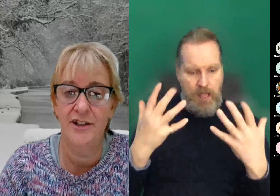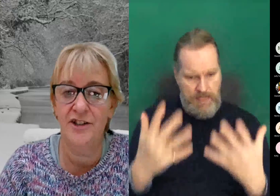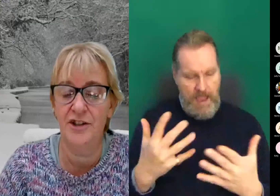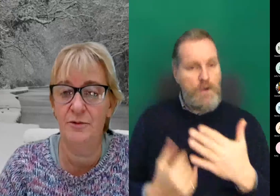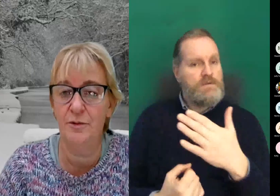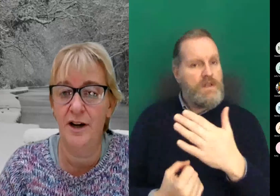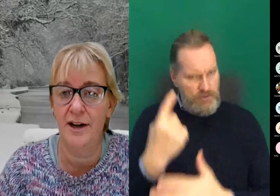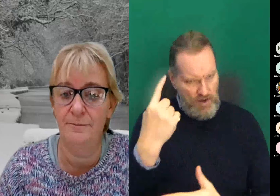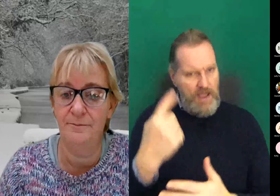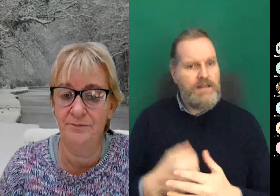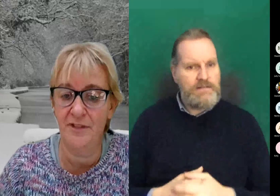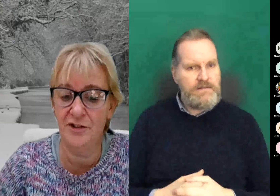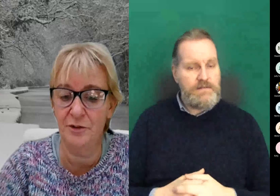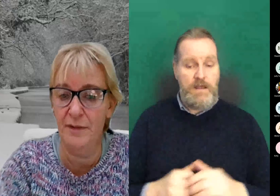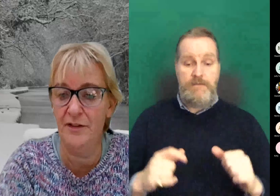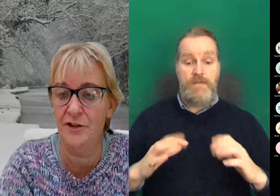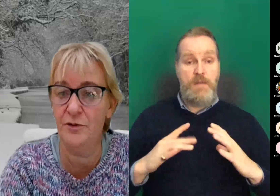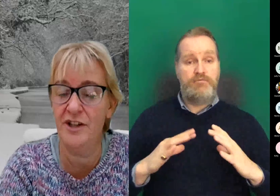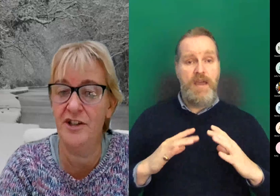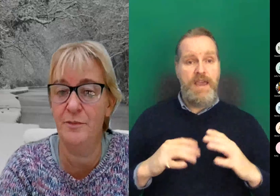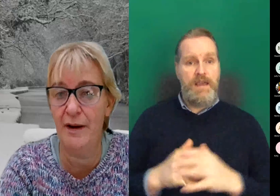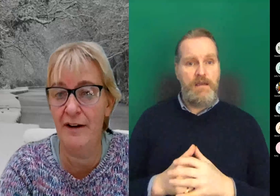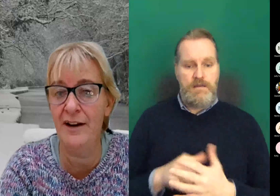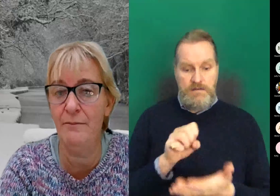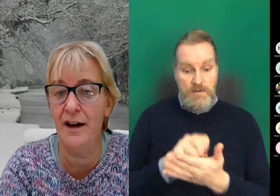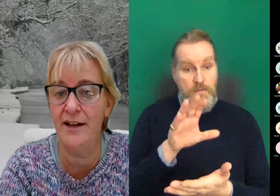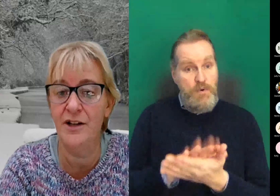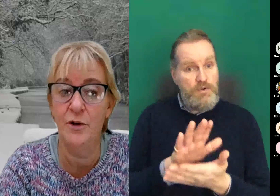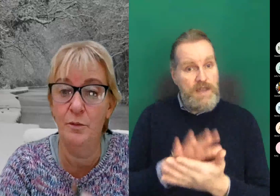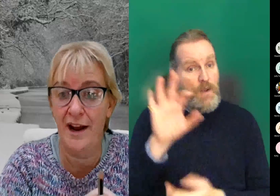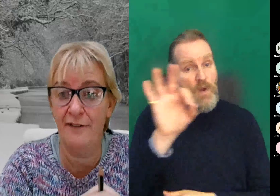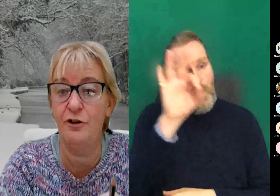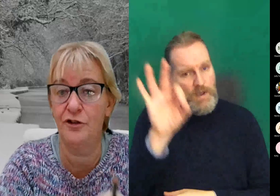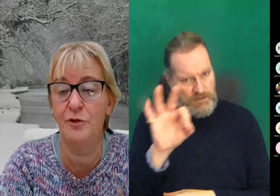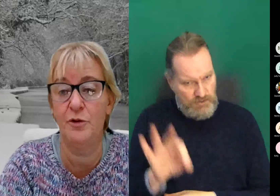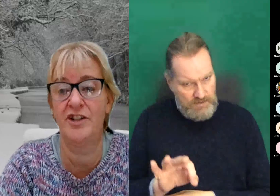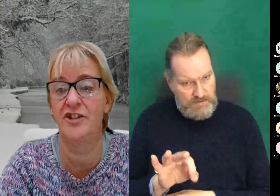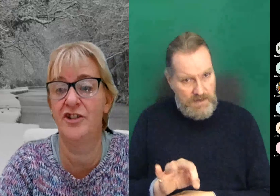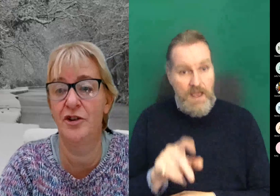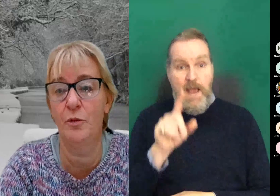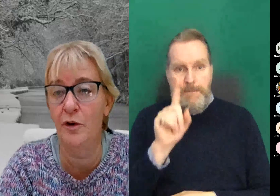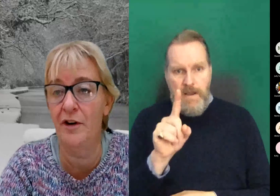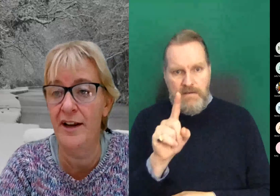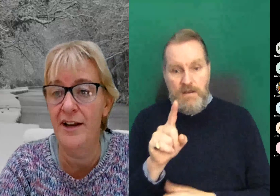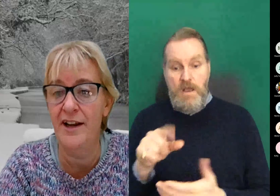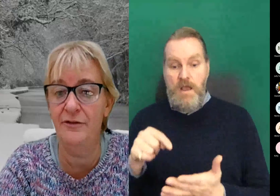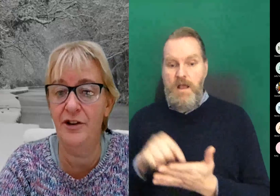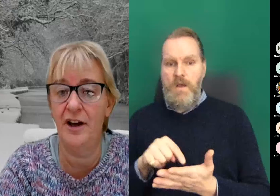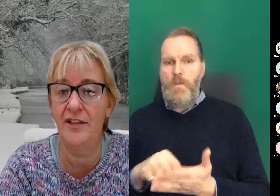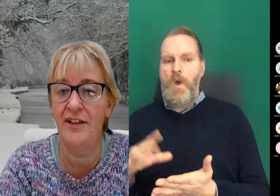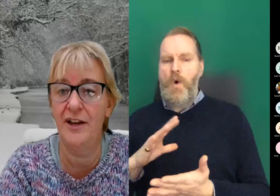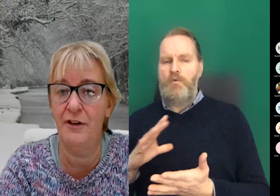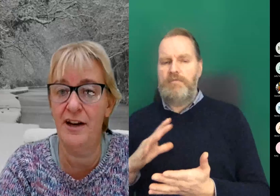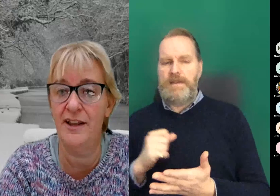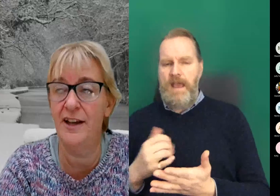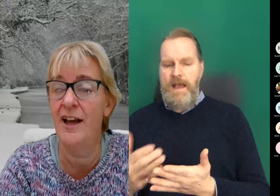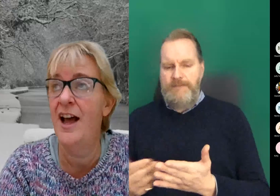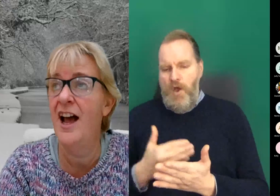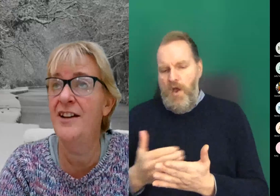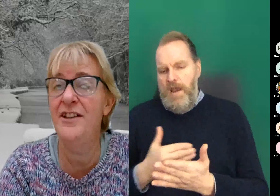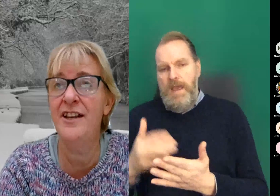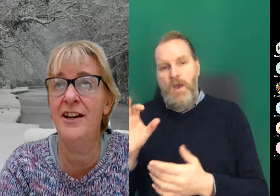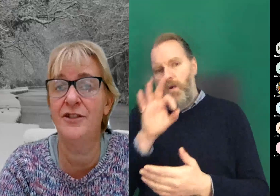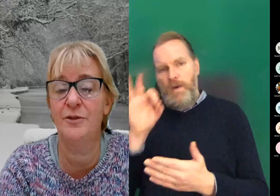break to submit those questions. But bearing in mind, we have got some questions, so don't worry if you can't think of